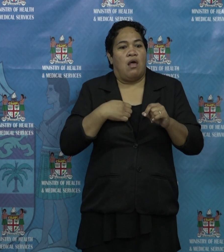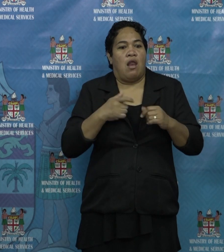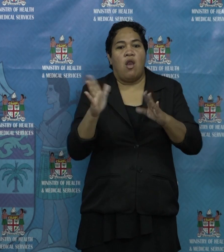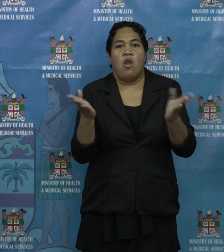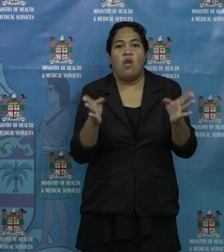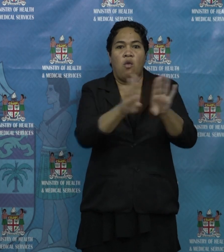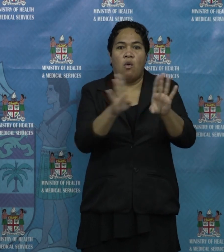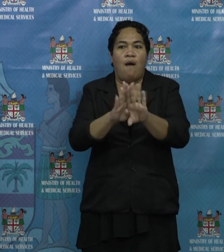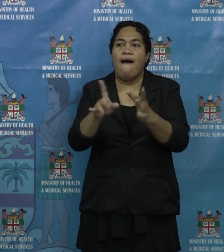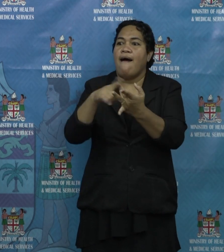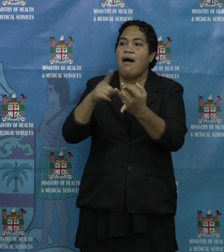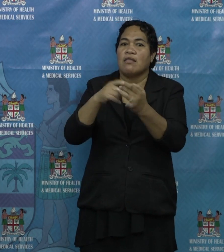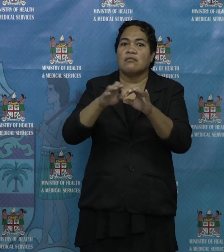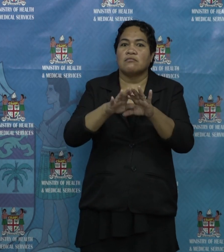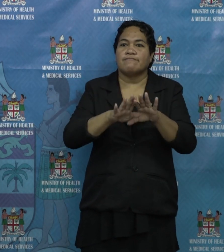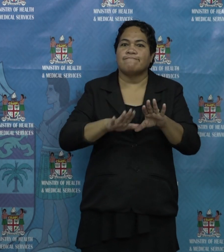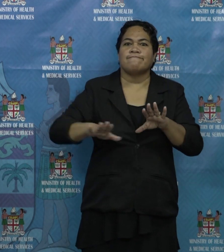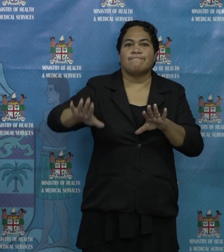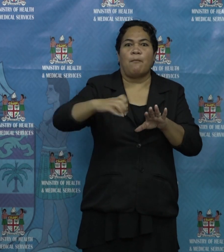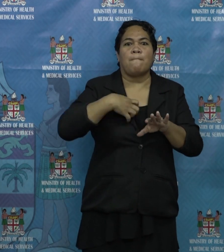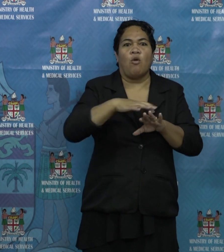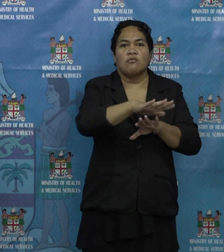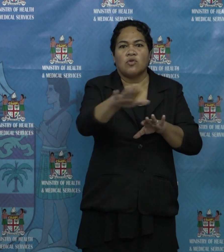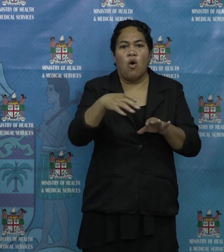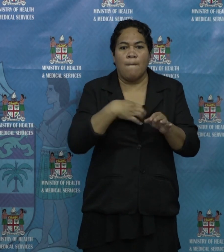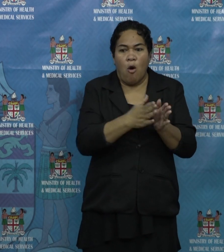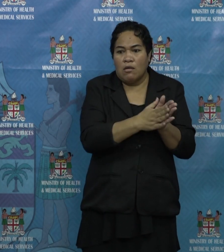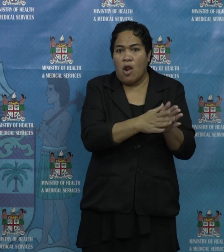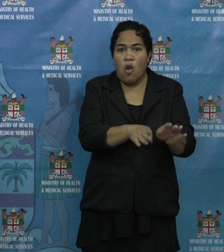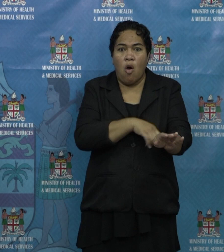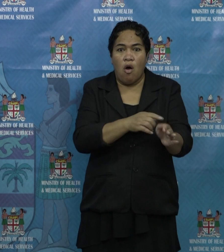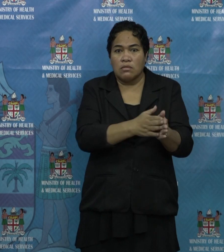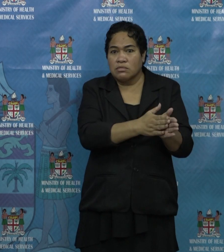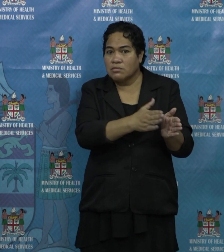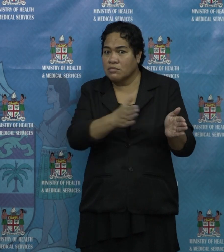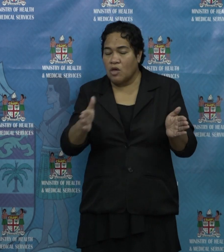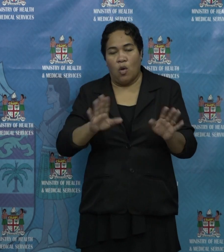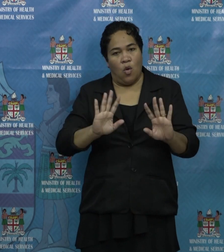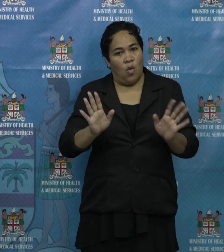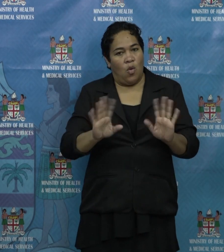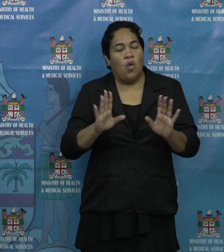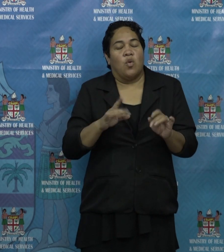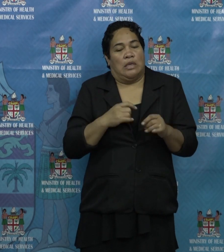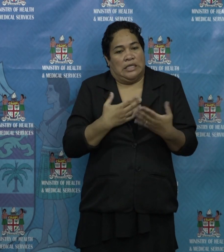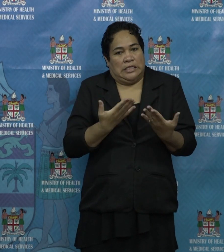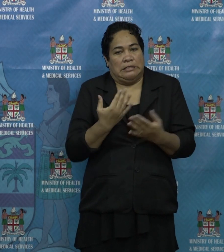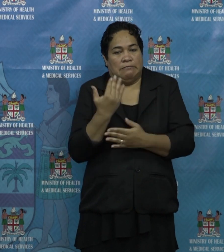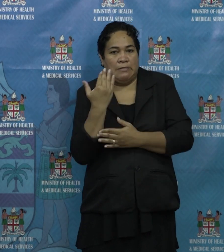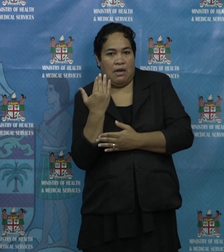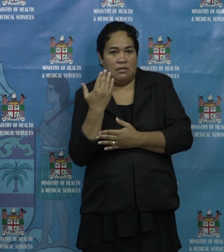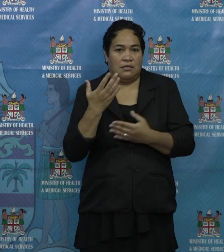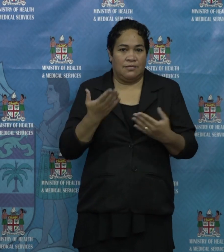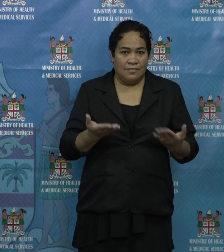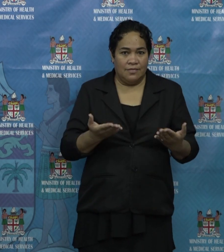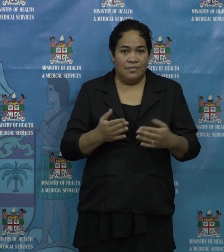or whether we will lengthen the duration. That will we will make at the end of the testing that we have done, and that will